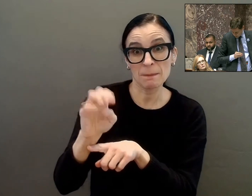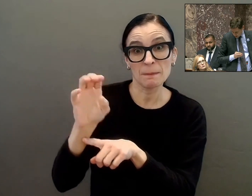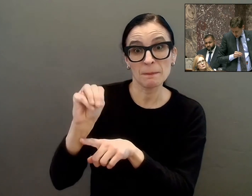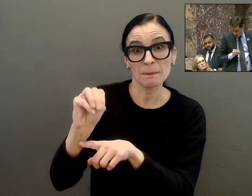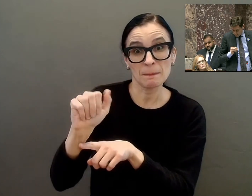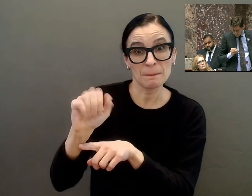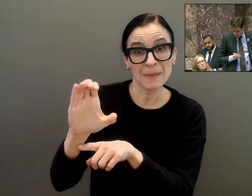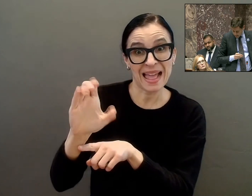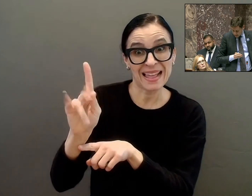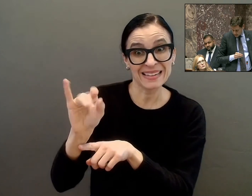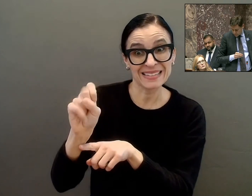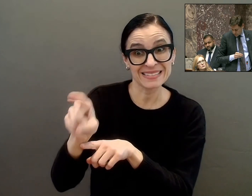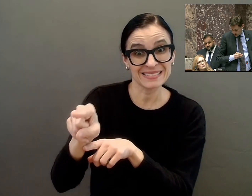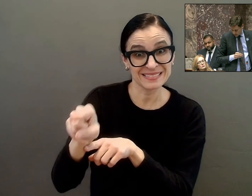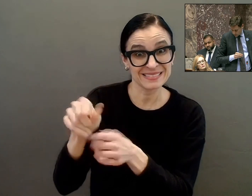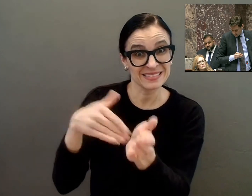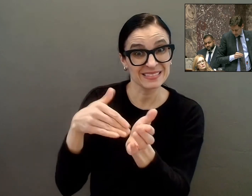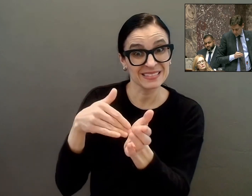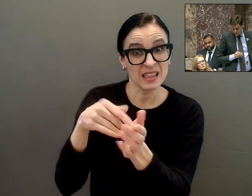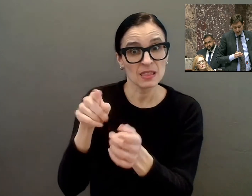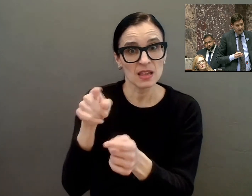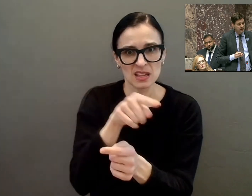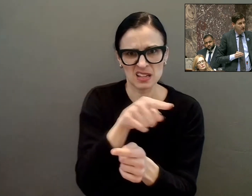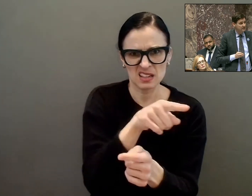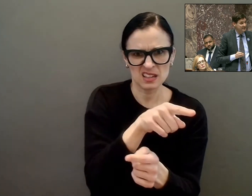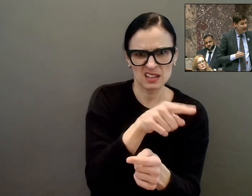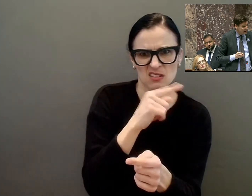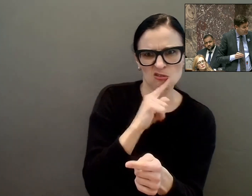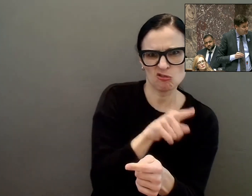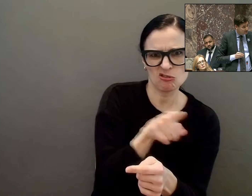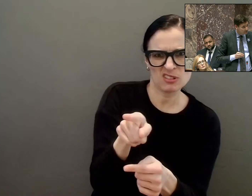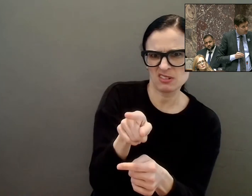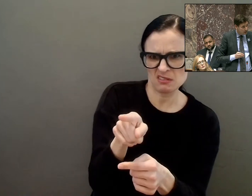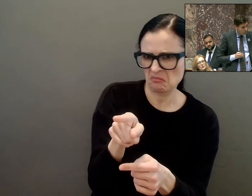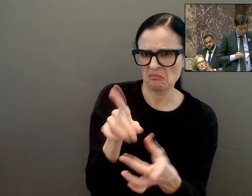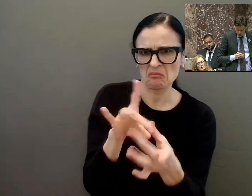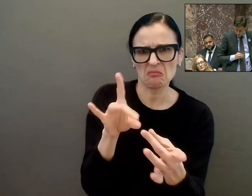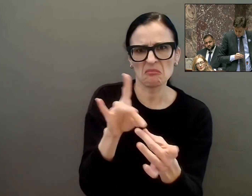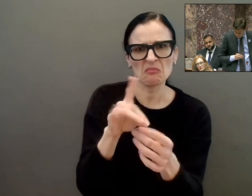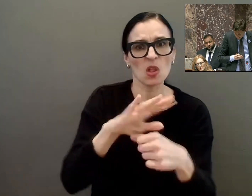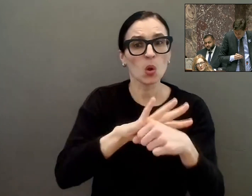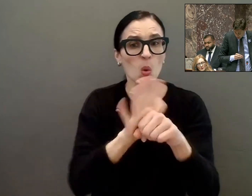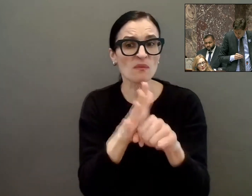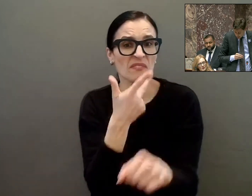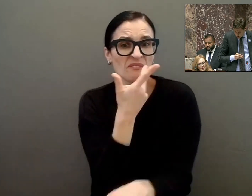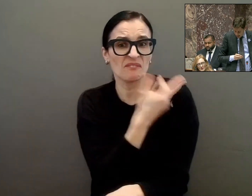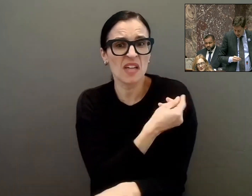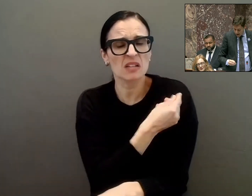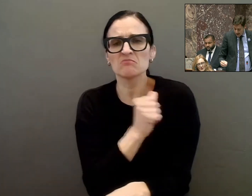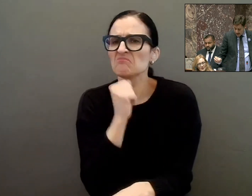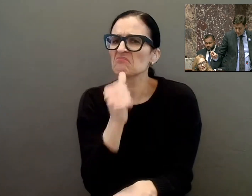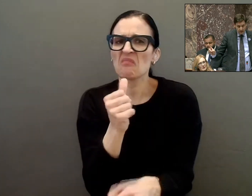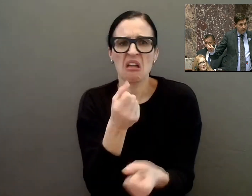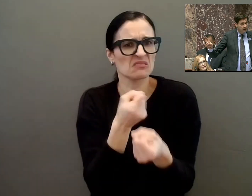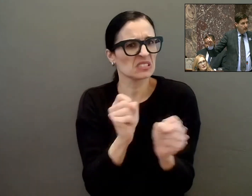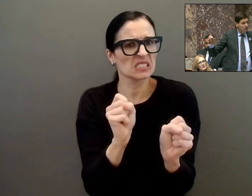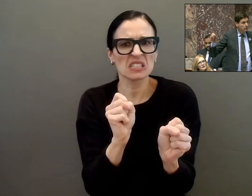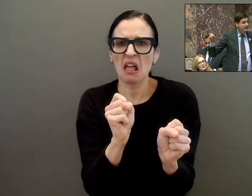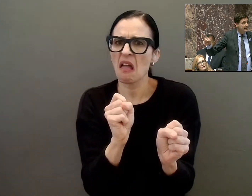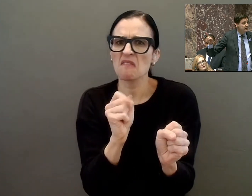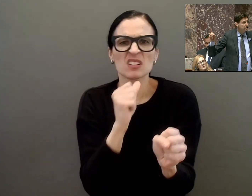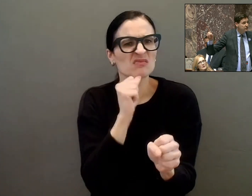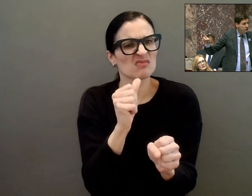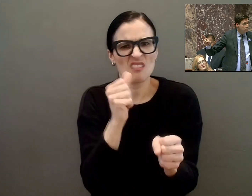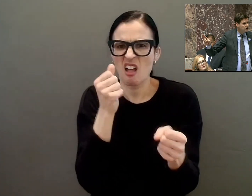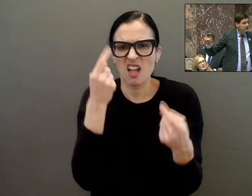effective. On Monday, he posted an article claiming the vaccine causes AIDS. Honourable Speaker, that was Monday. And